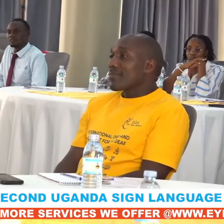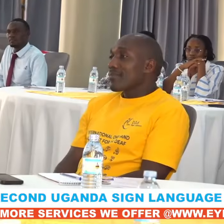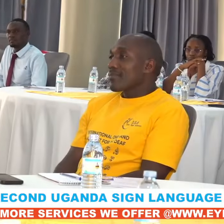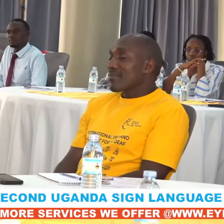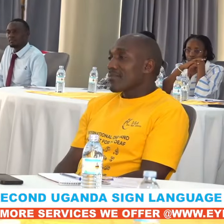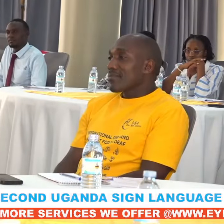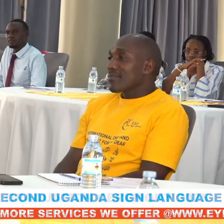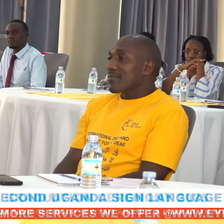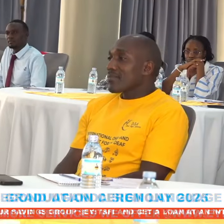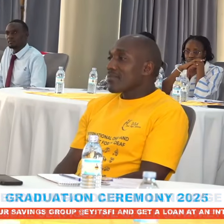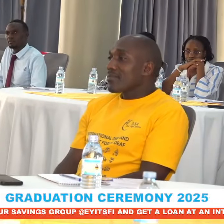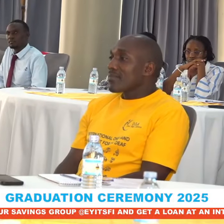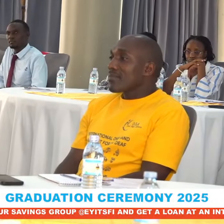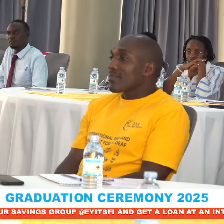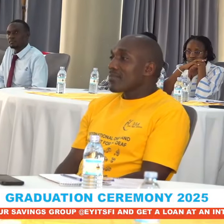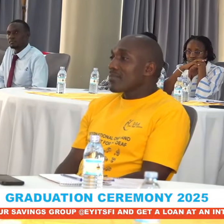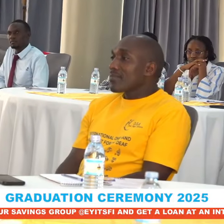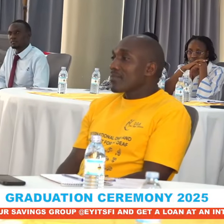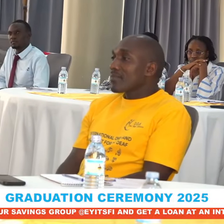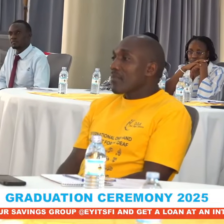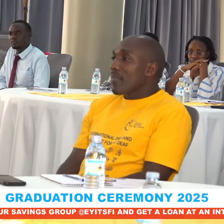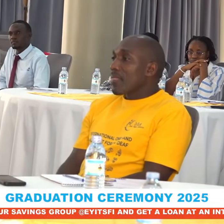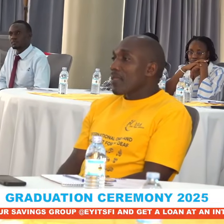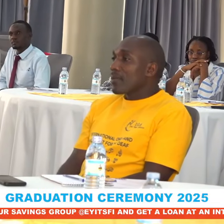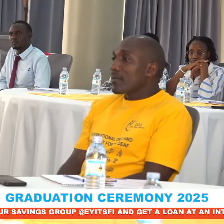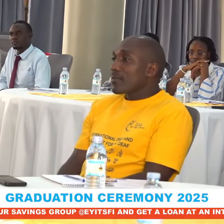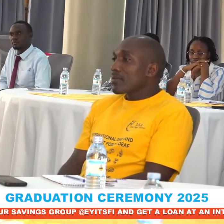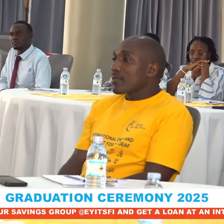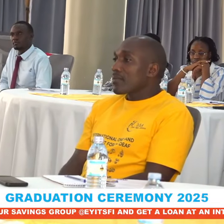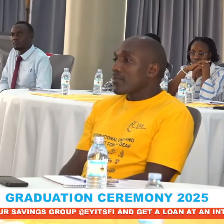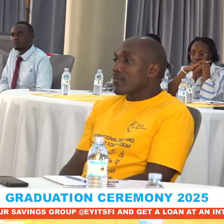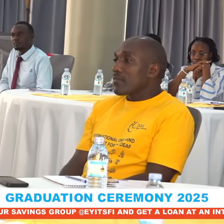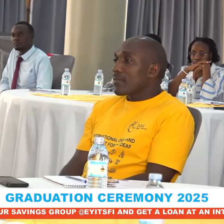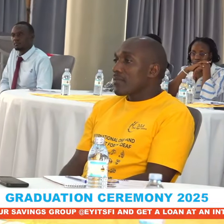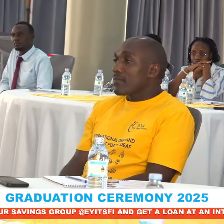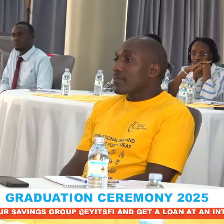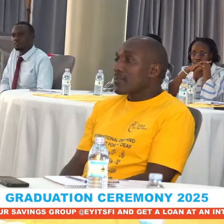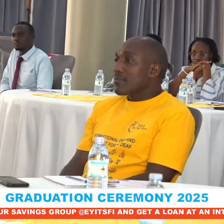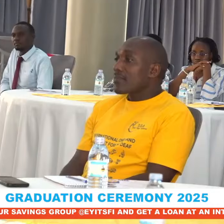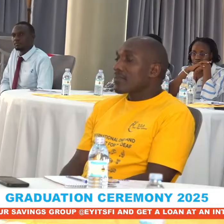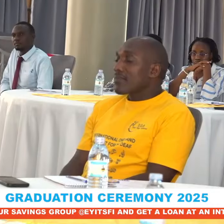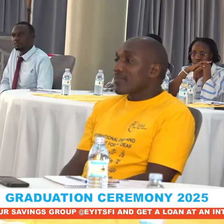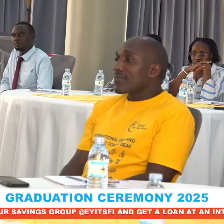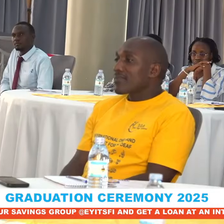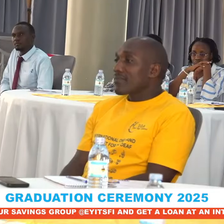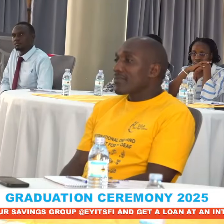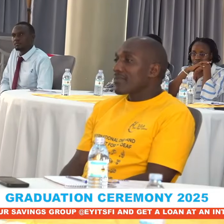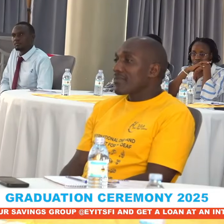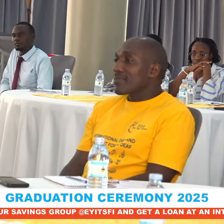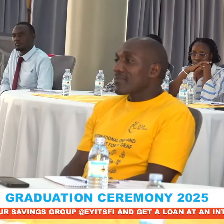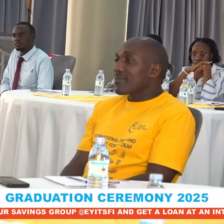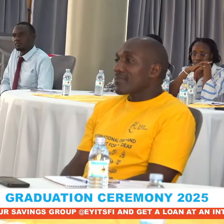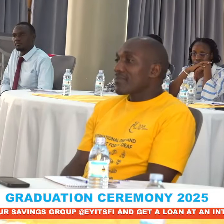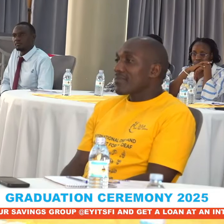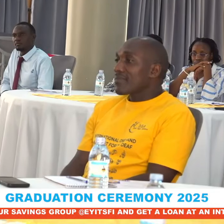community. You realize that sometimes the negative